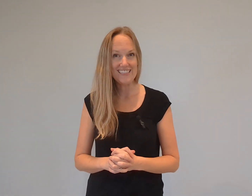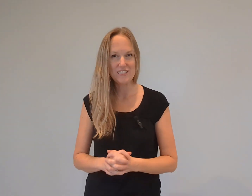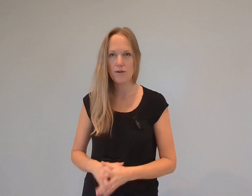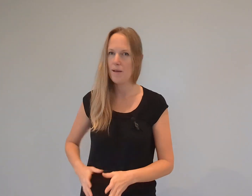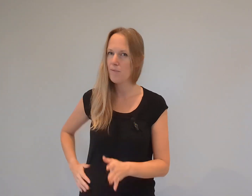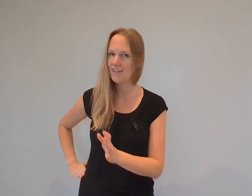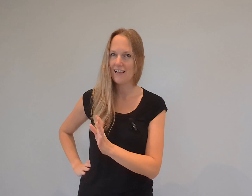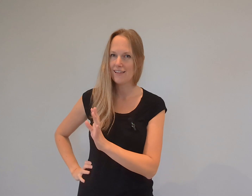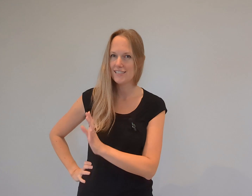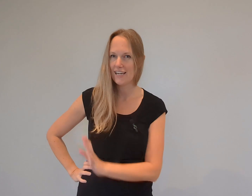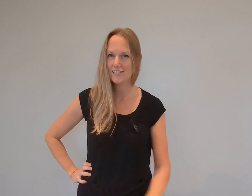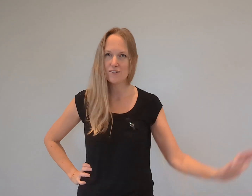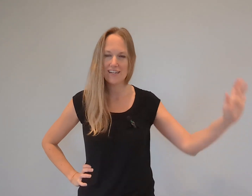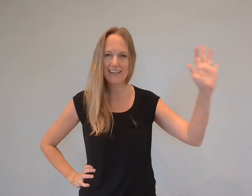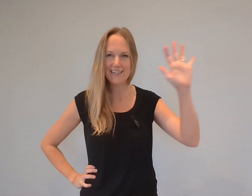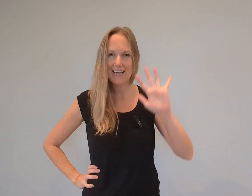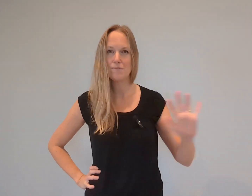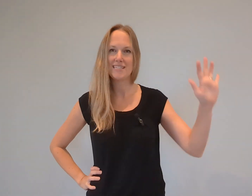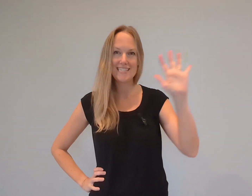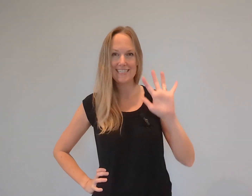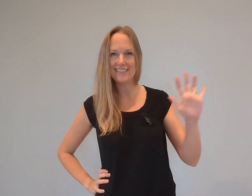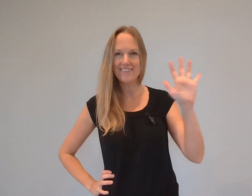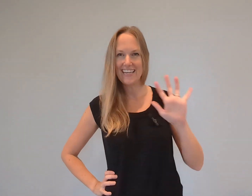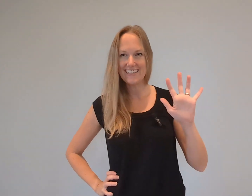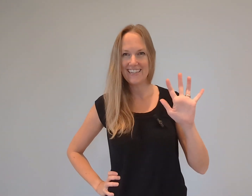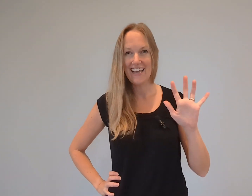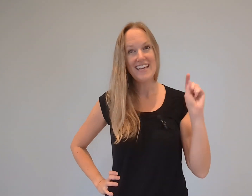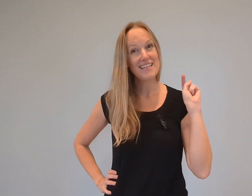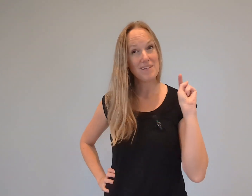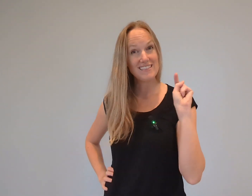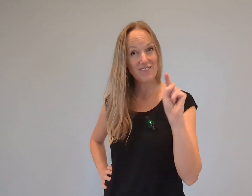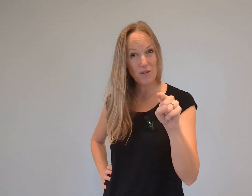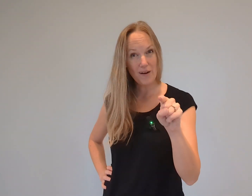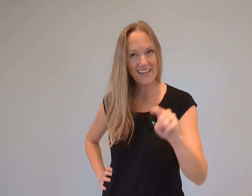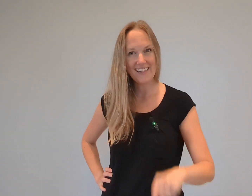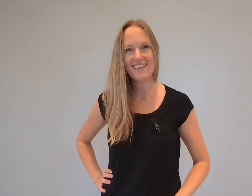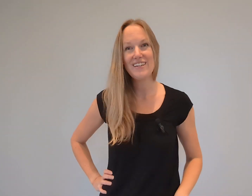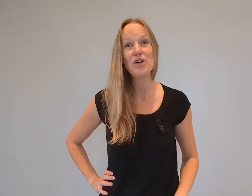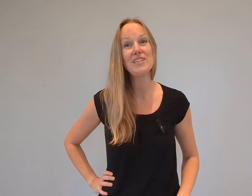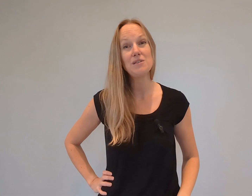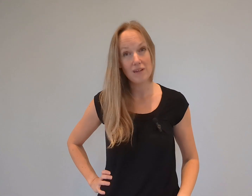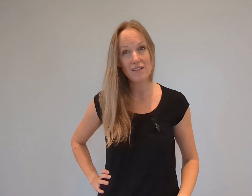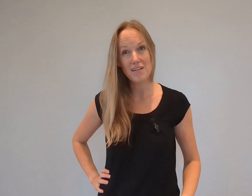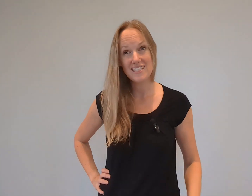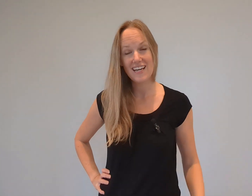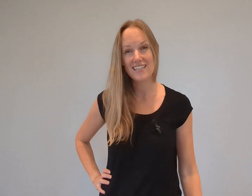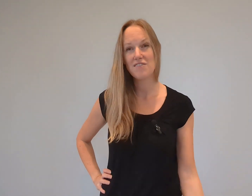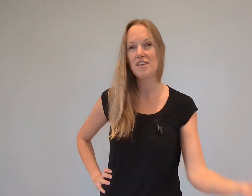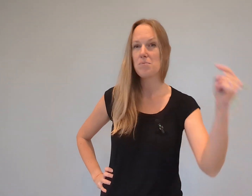bridge. Remember, nothing changed overnight. I am still left-handed. That means if you are right-handed, you're going to mirror my signs. If you look